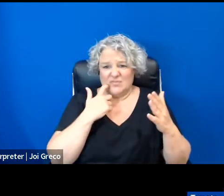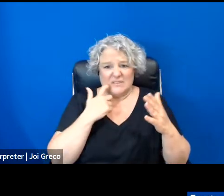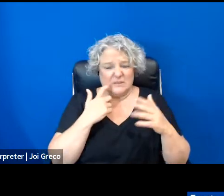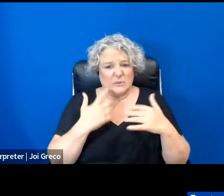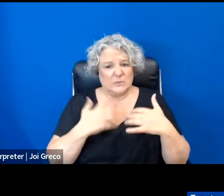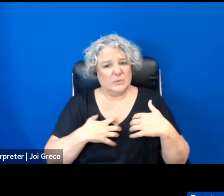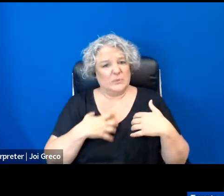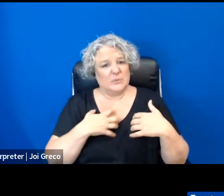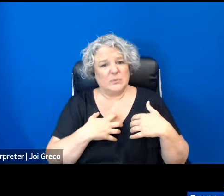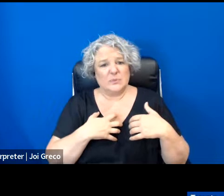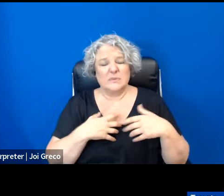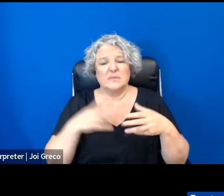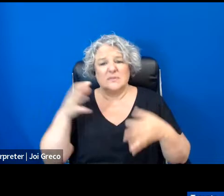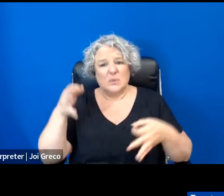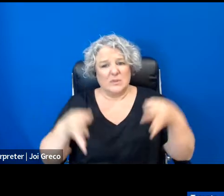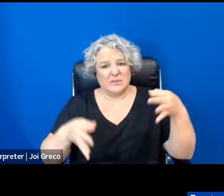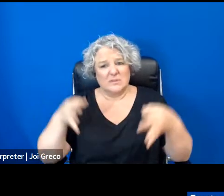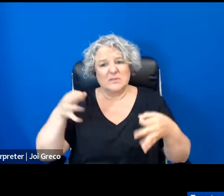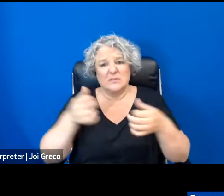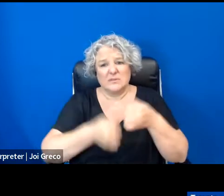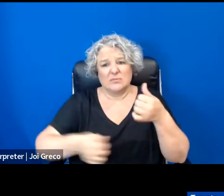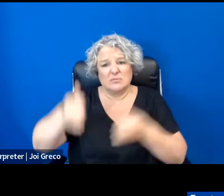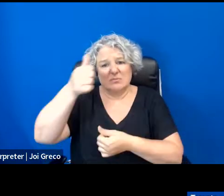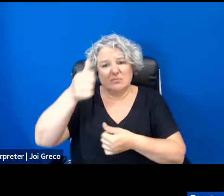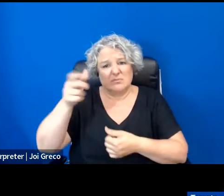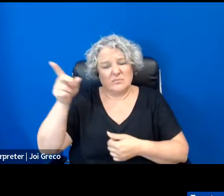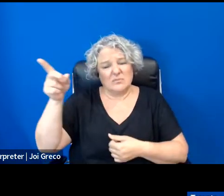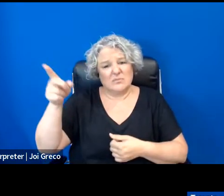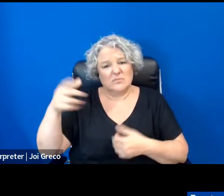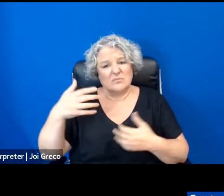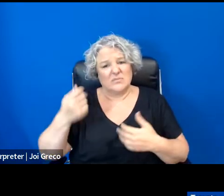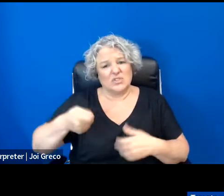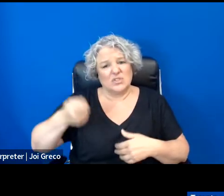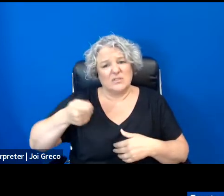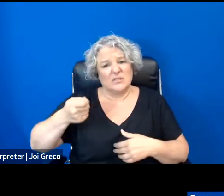Supreme Court justices in the United States who were